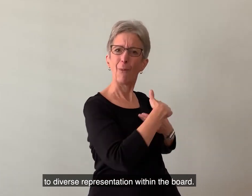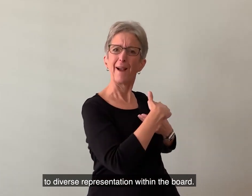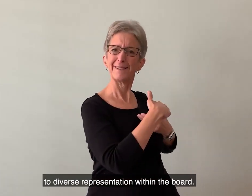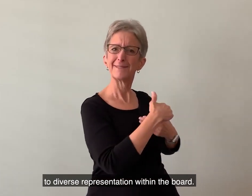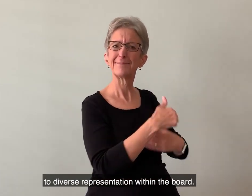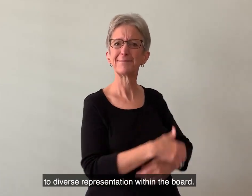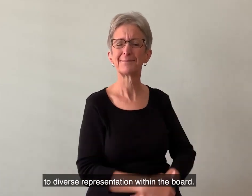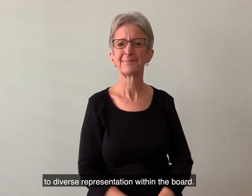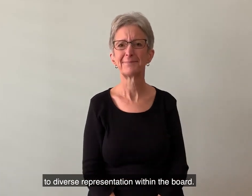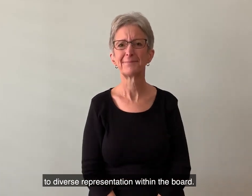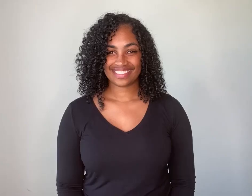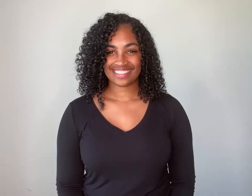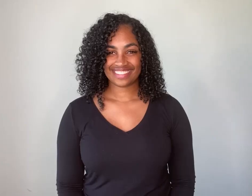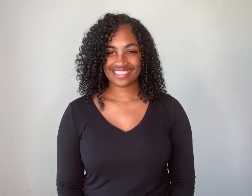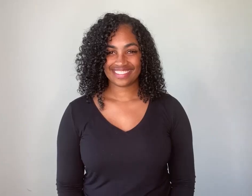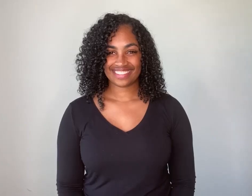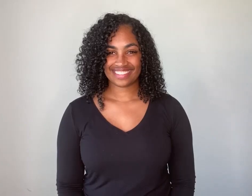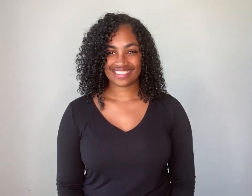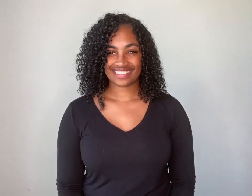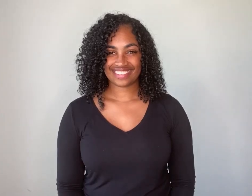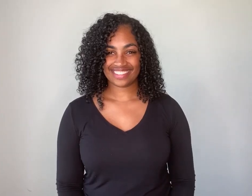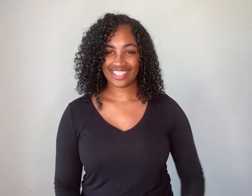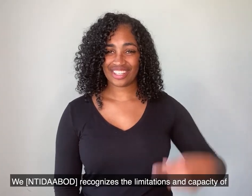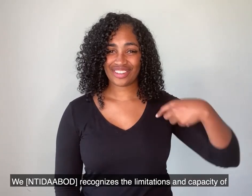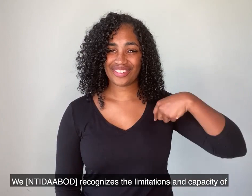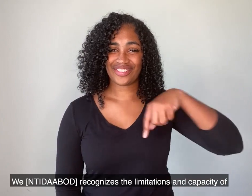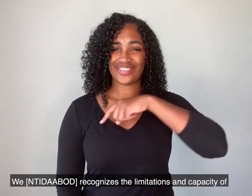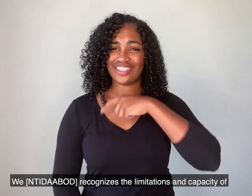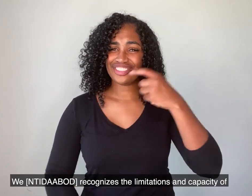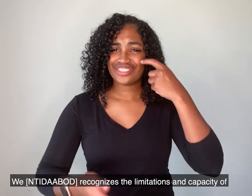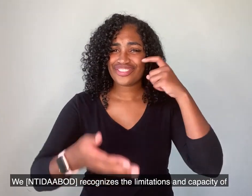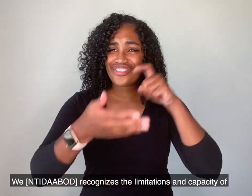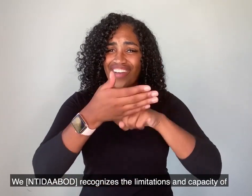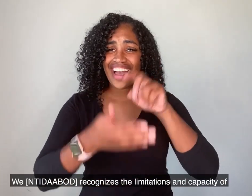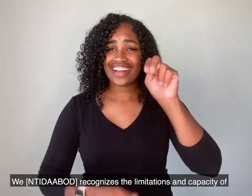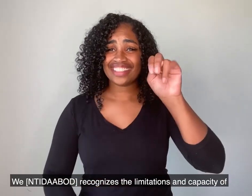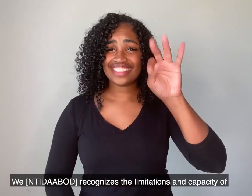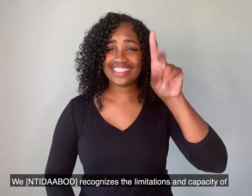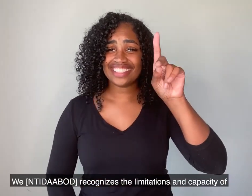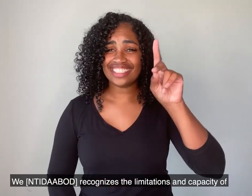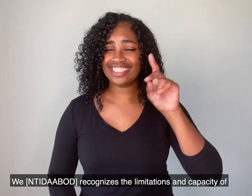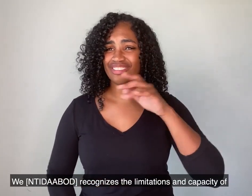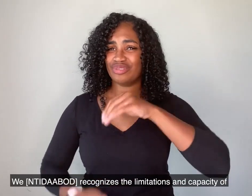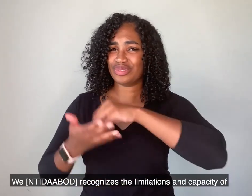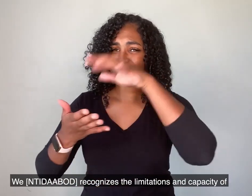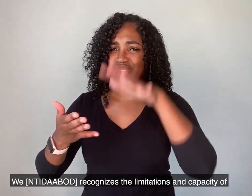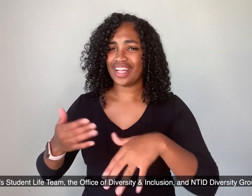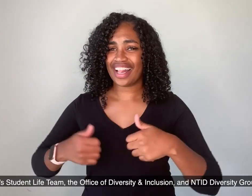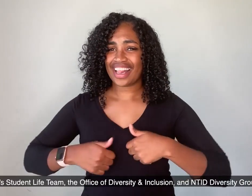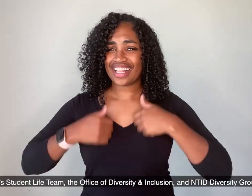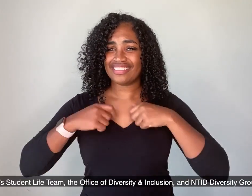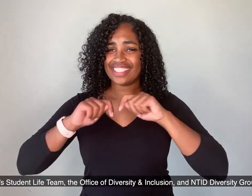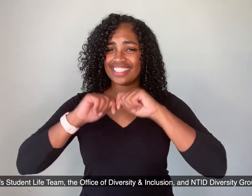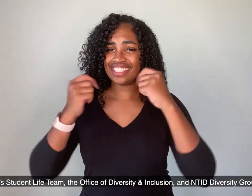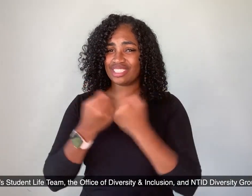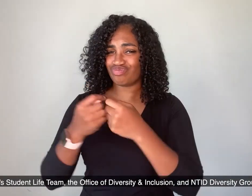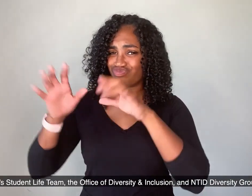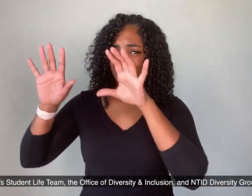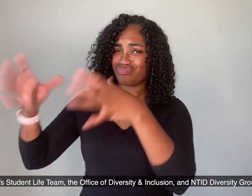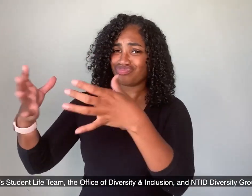within the board. The NTID AABOD recognizes the limitations and capacity of